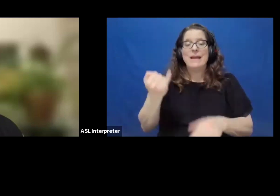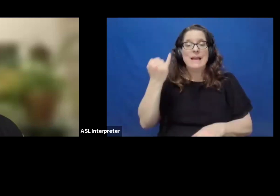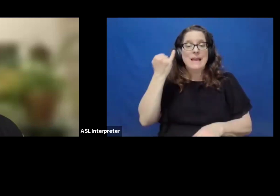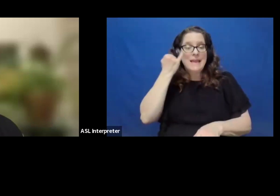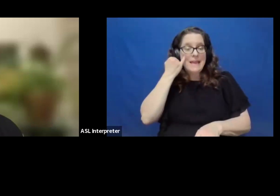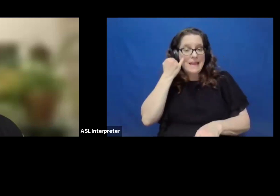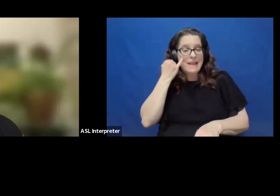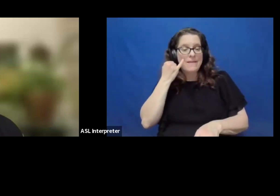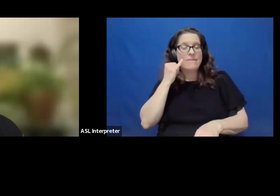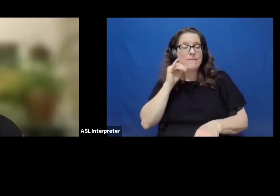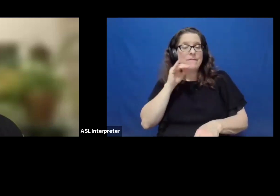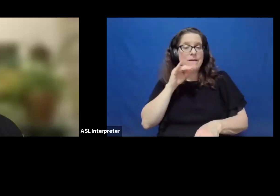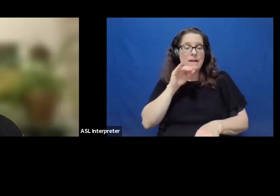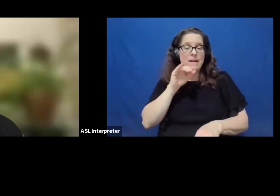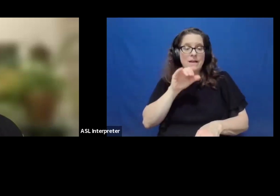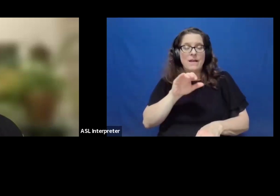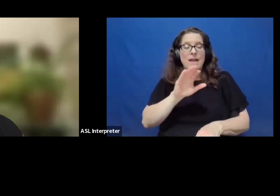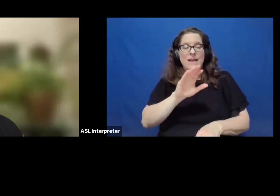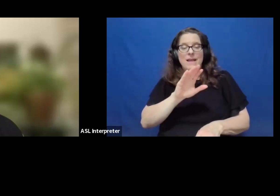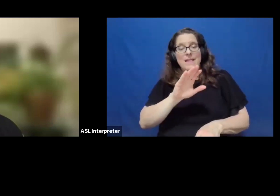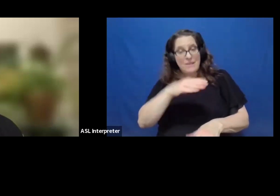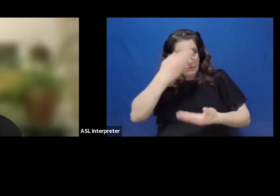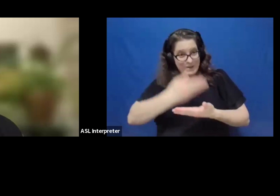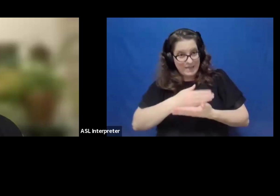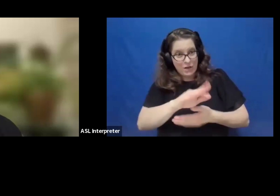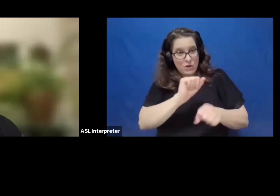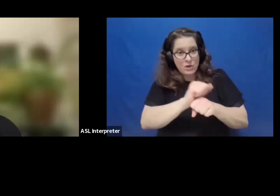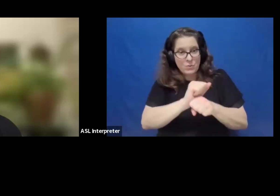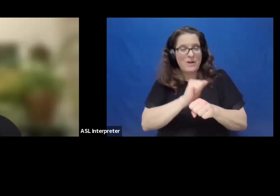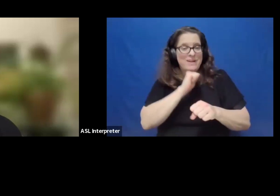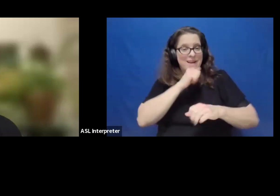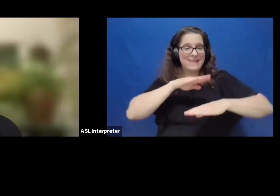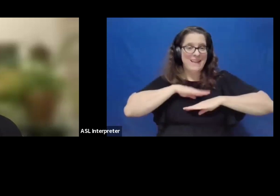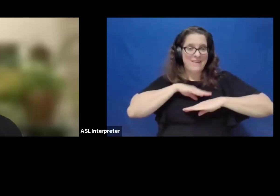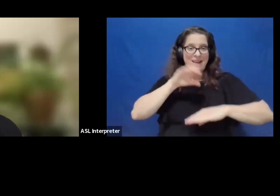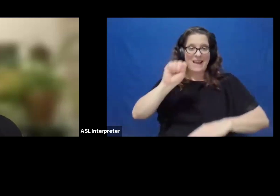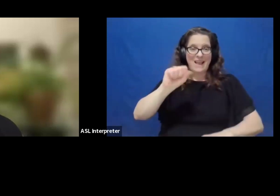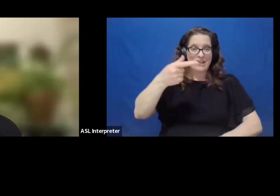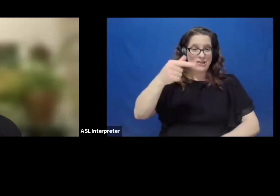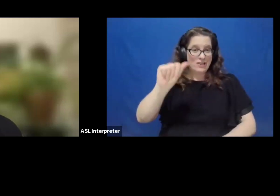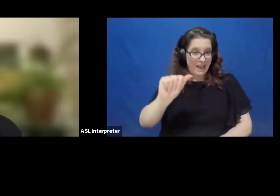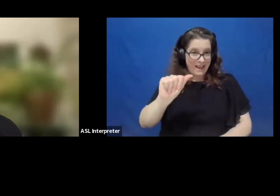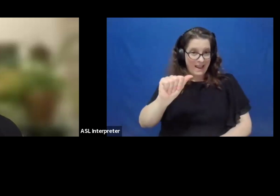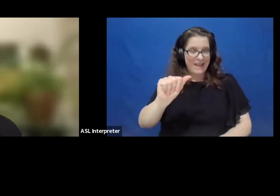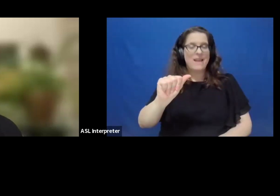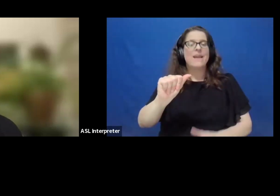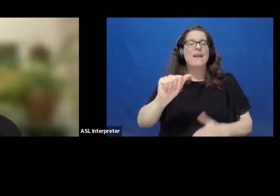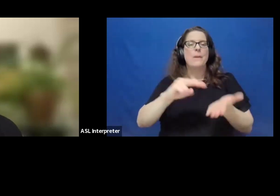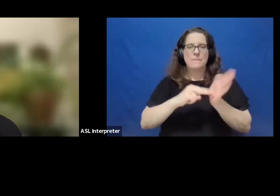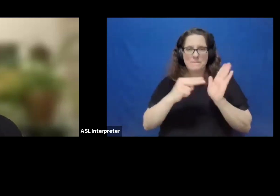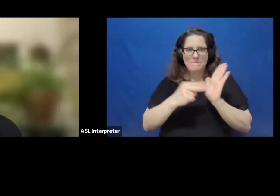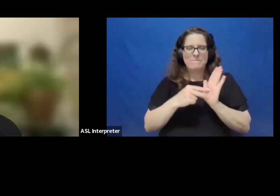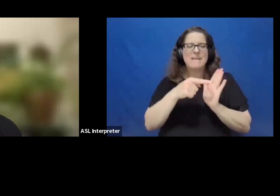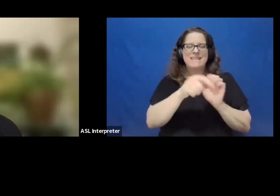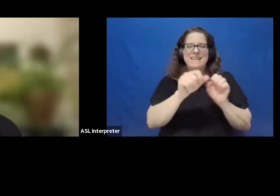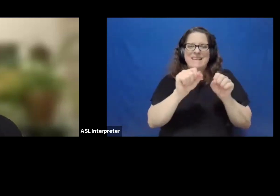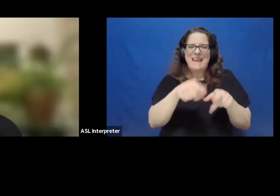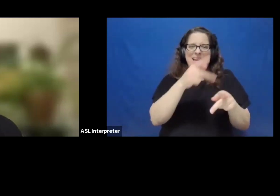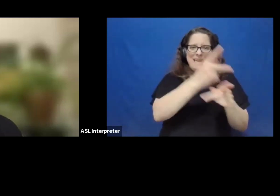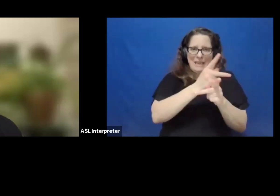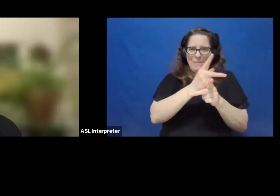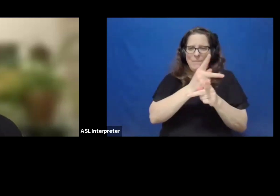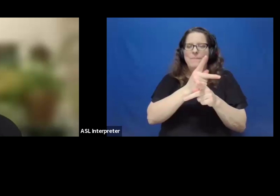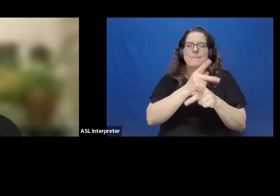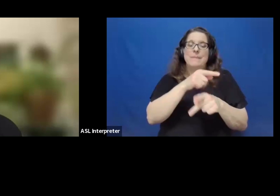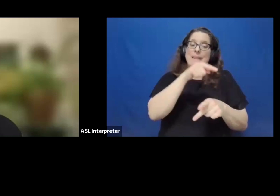not SGA, substantial gainful activity, he'll be able to keep the full SSDI